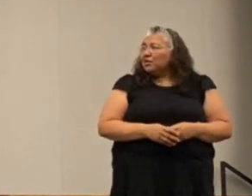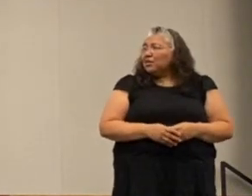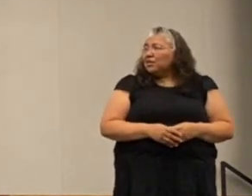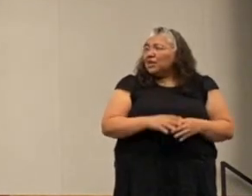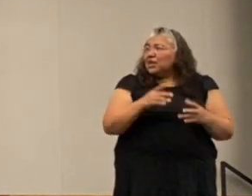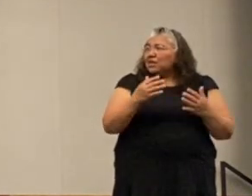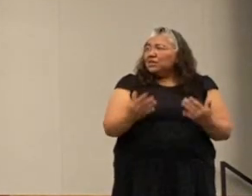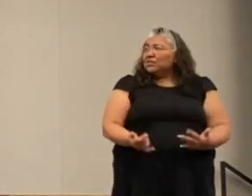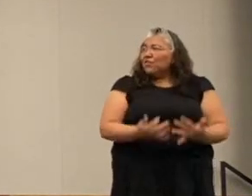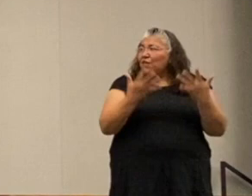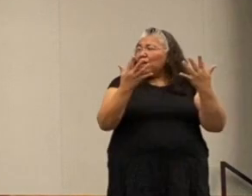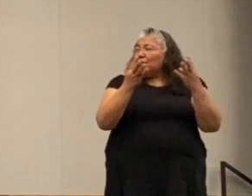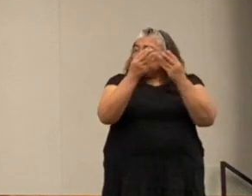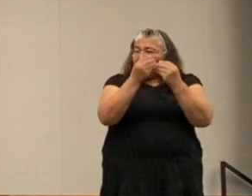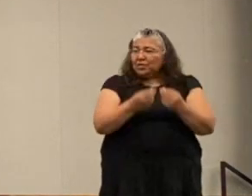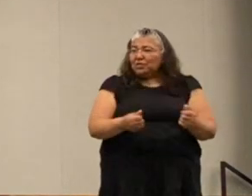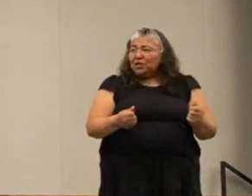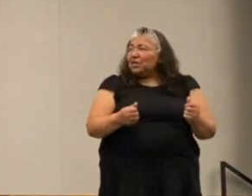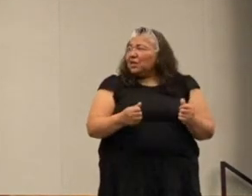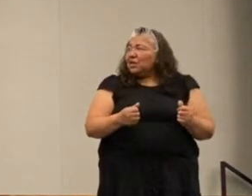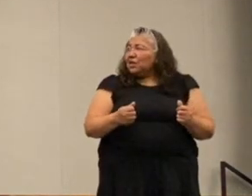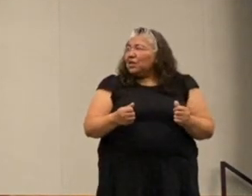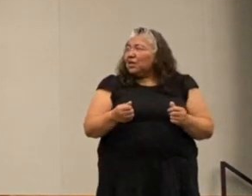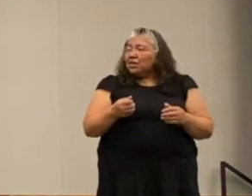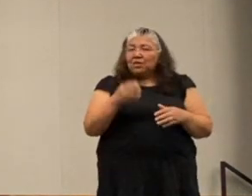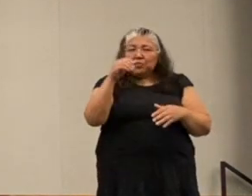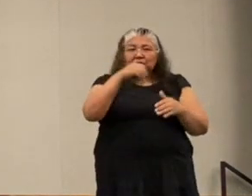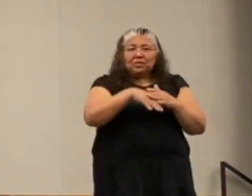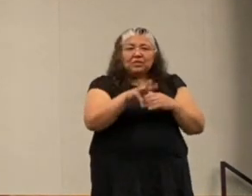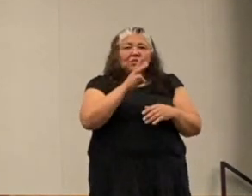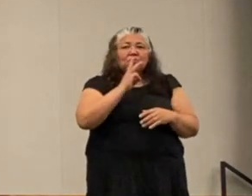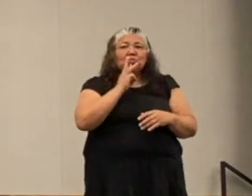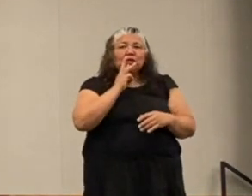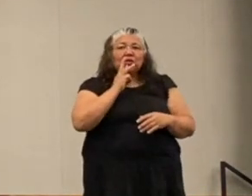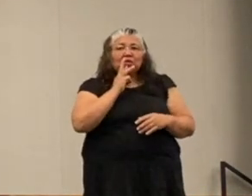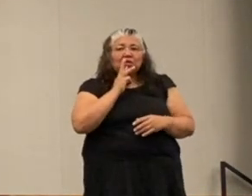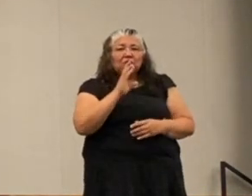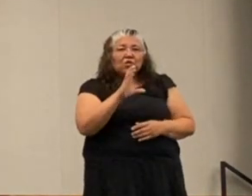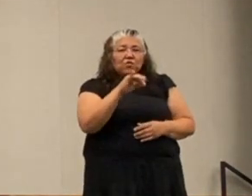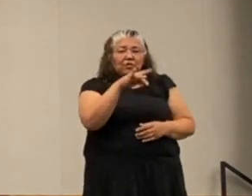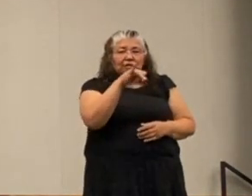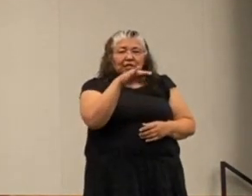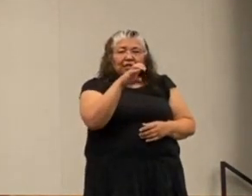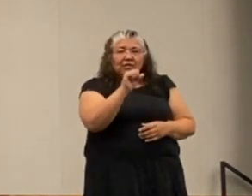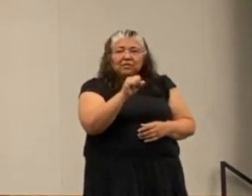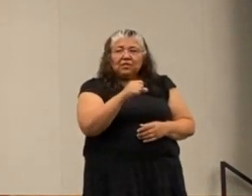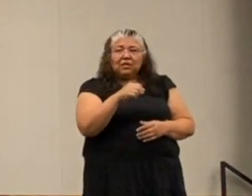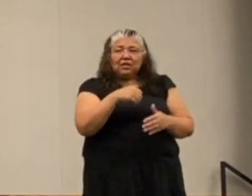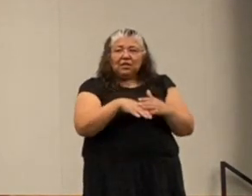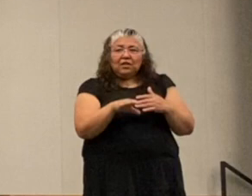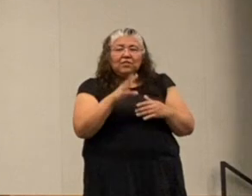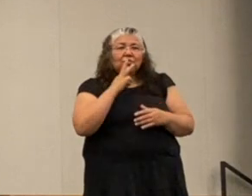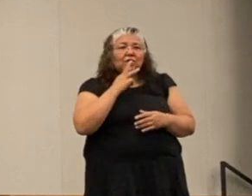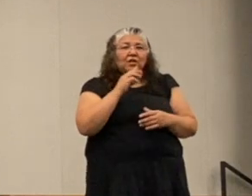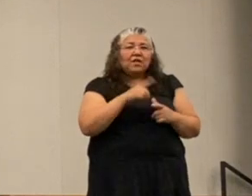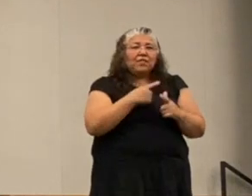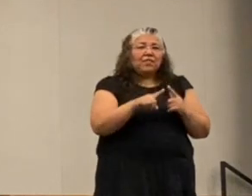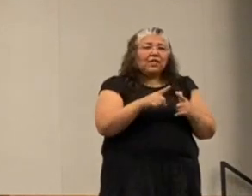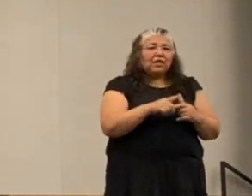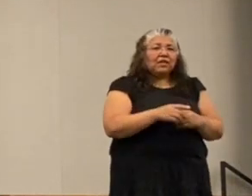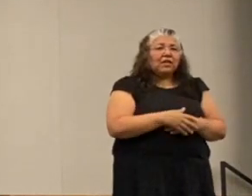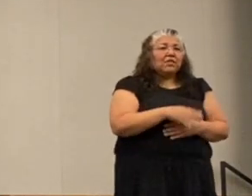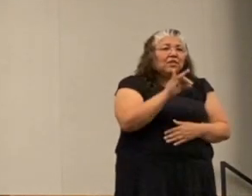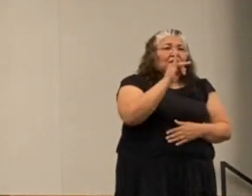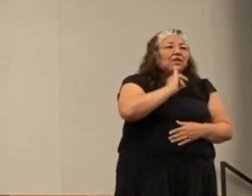sets it on fire, like melts it back down, and then he puts it out into this water, right? And it like crystallizes into the water, and then he makes the Israelites drink that